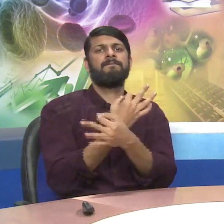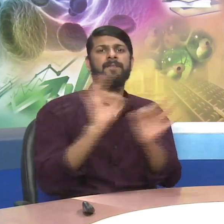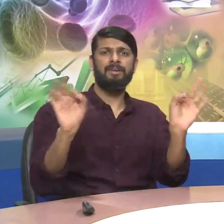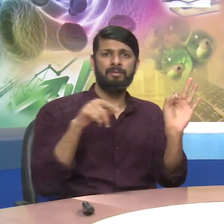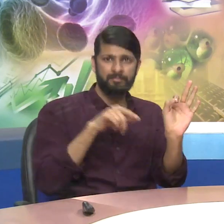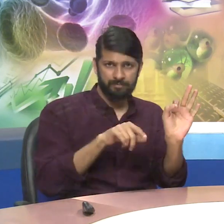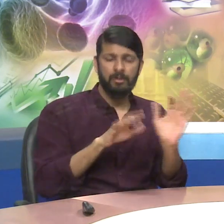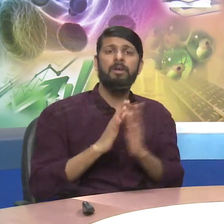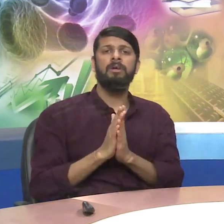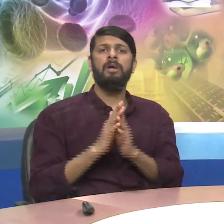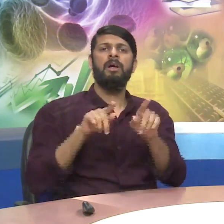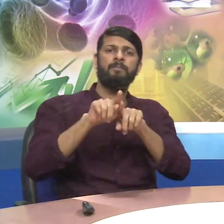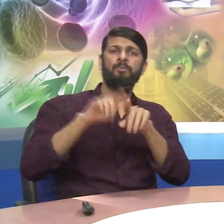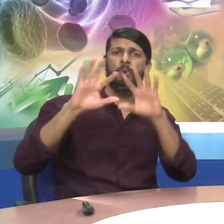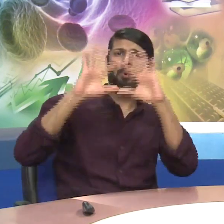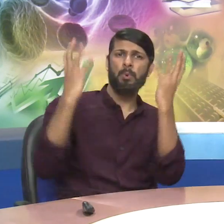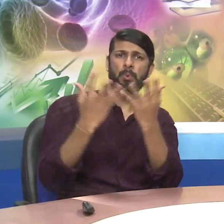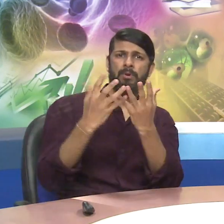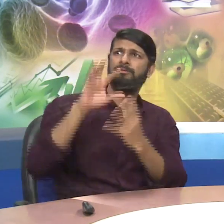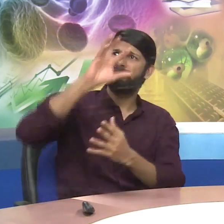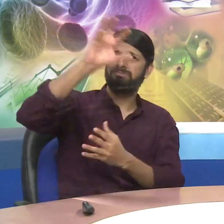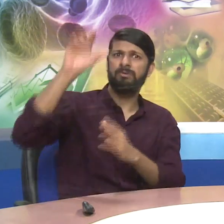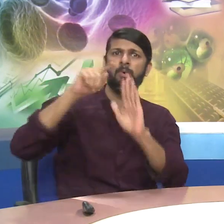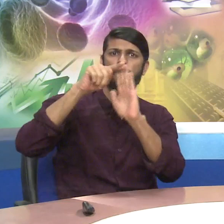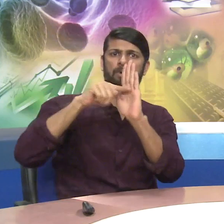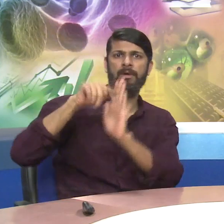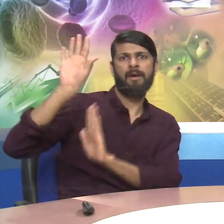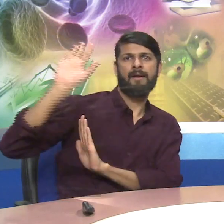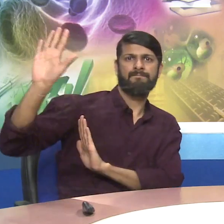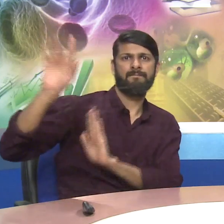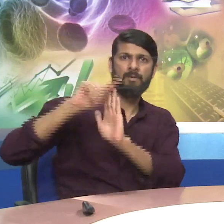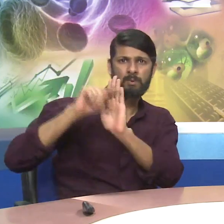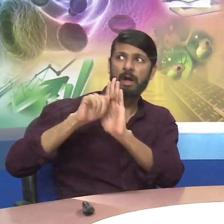India is free to formulate its own foreign policies.